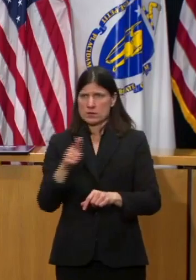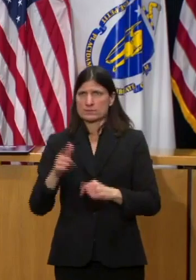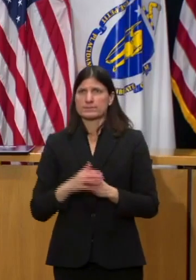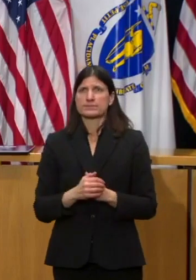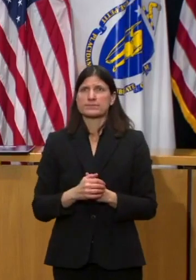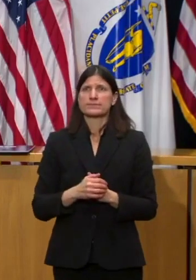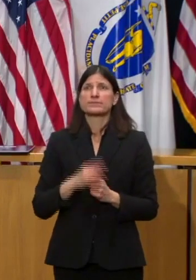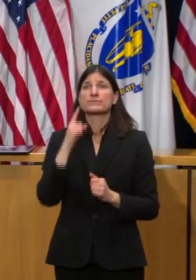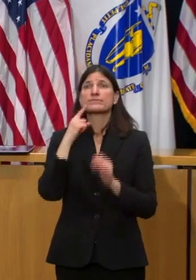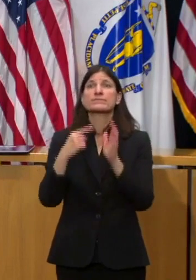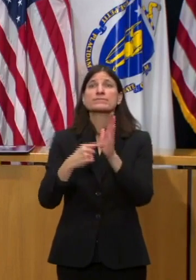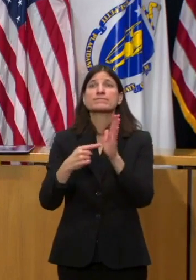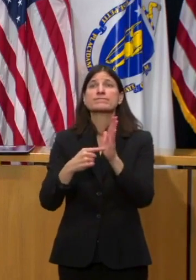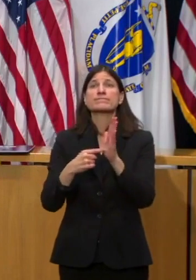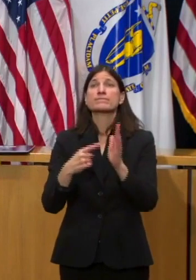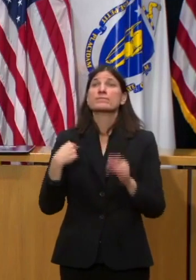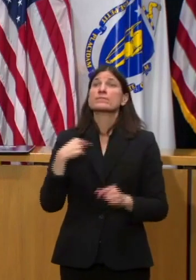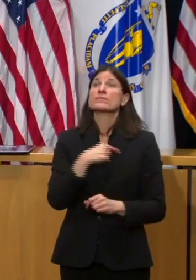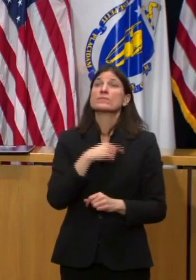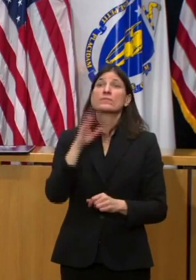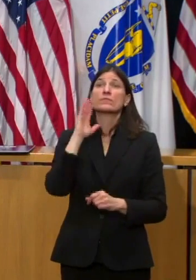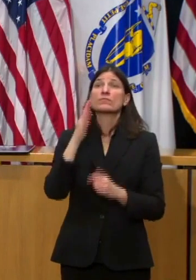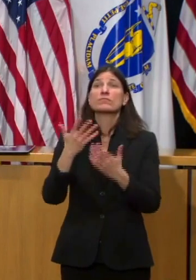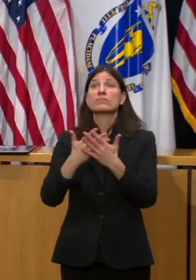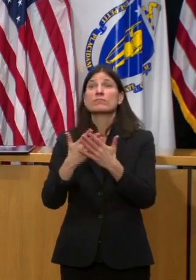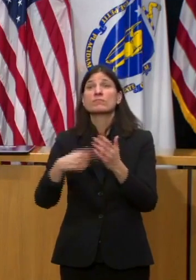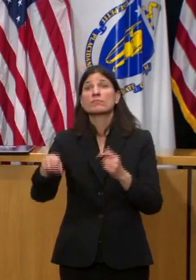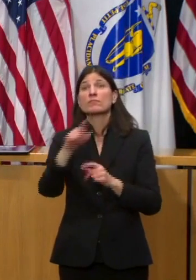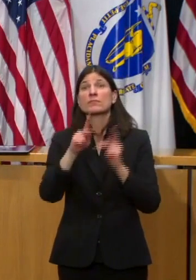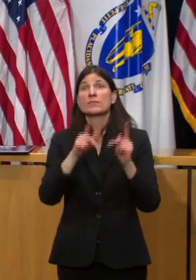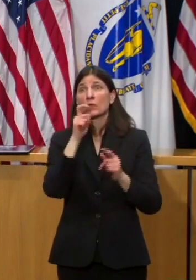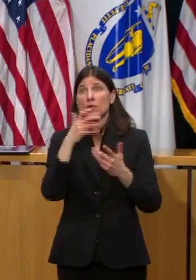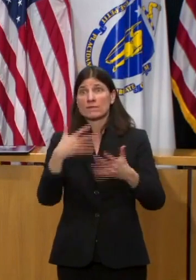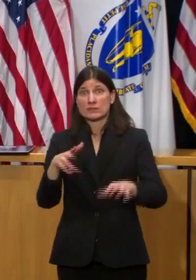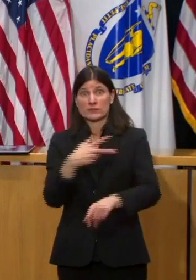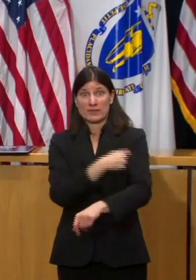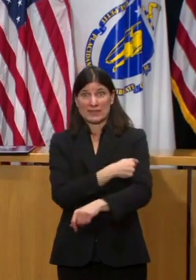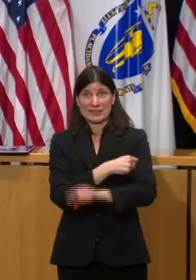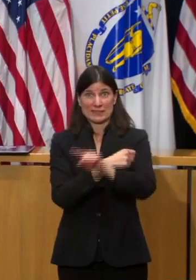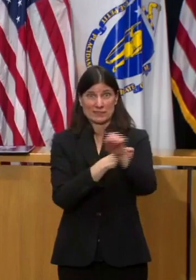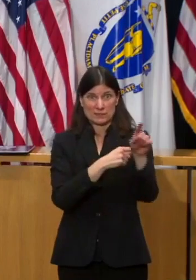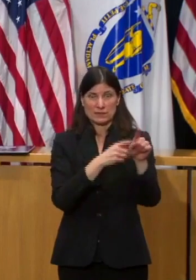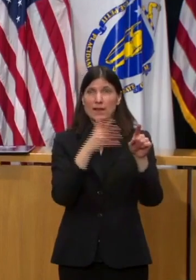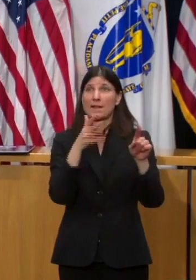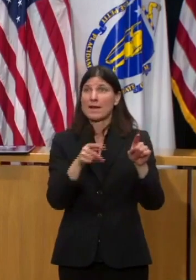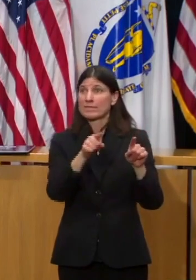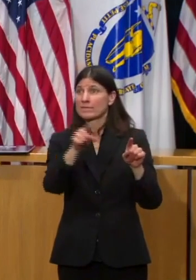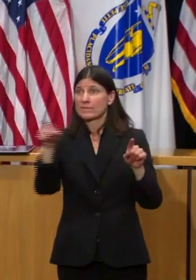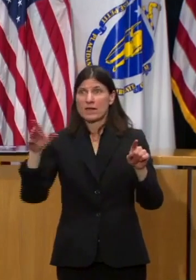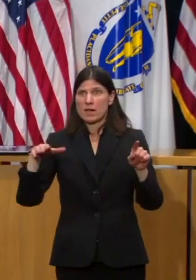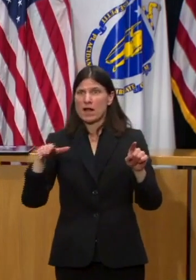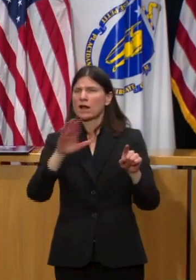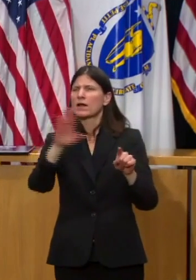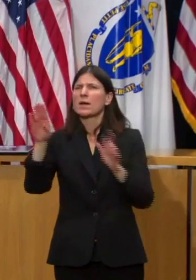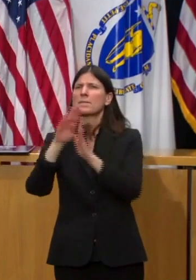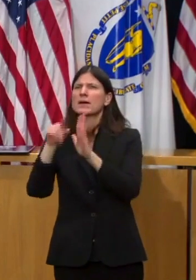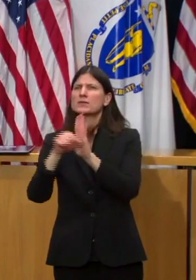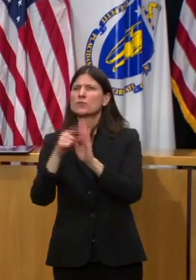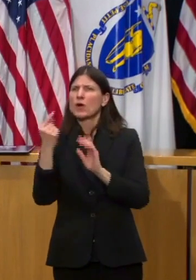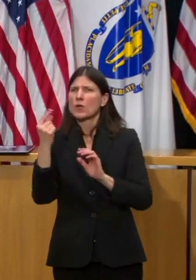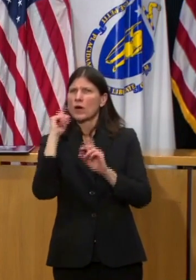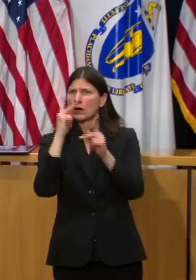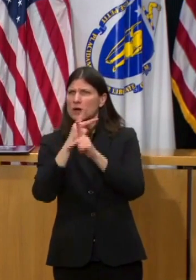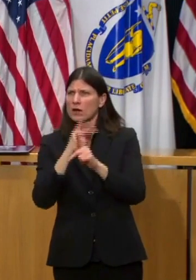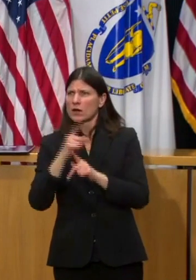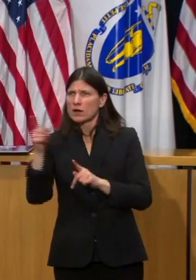with. And then you're going to end up in a situation where you are talking about 65 and less, but we've already vaccinated a lot of